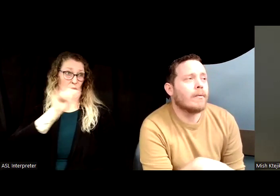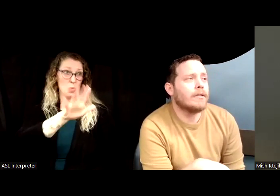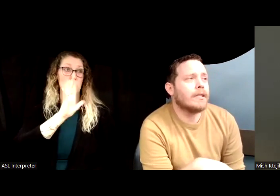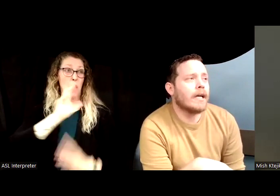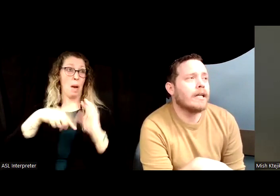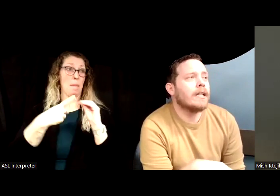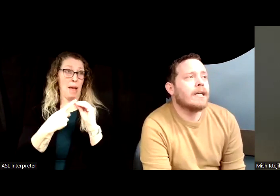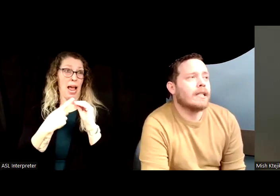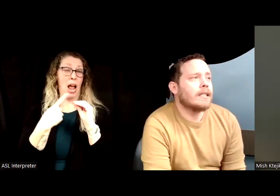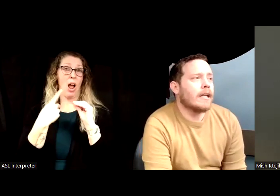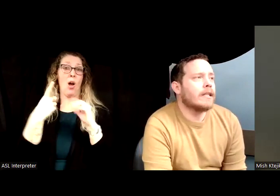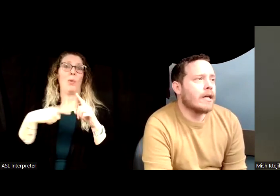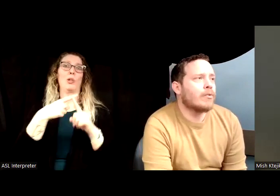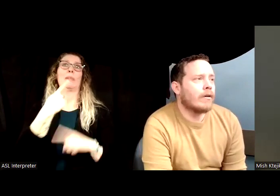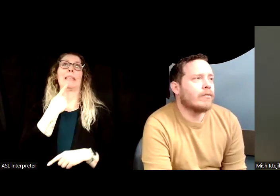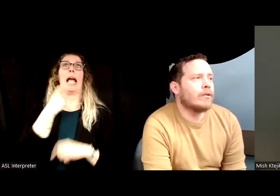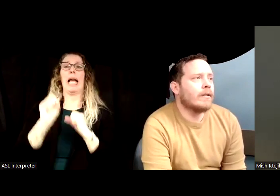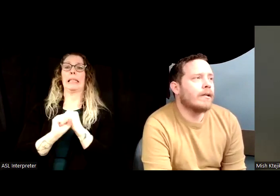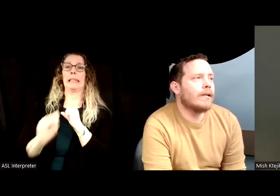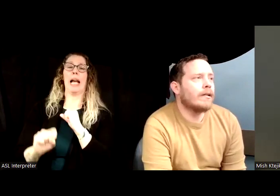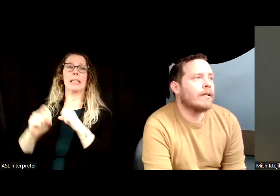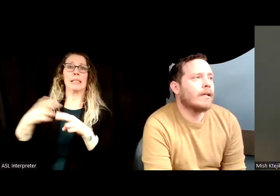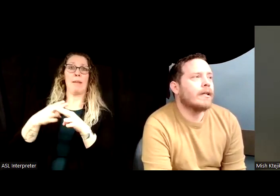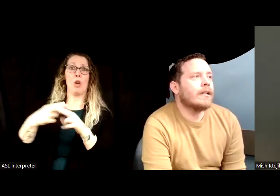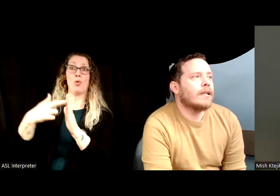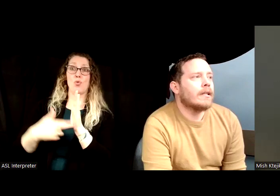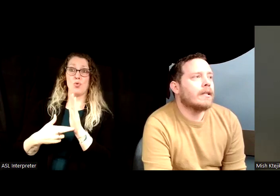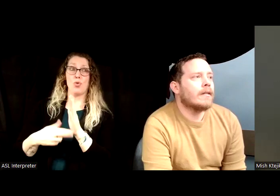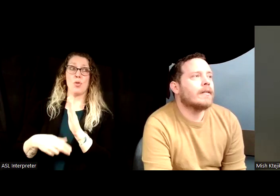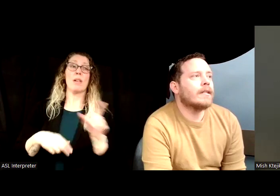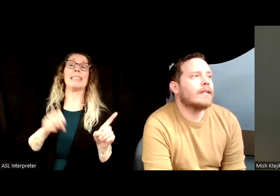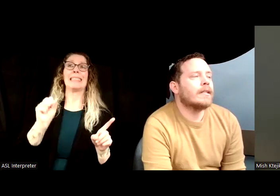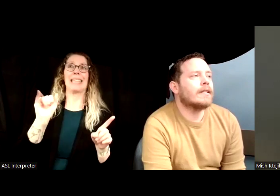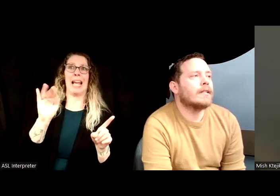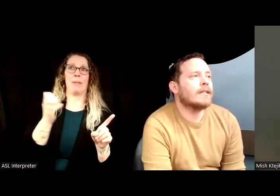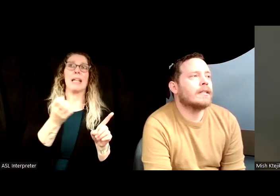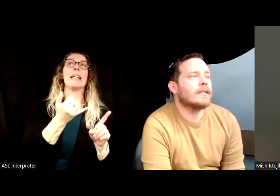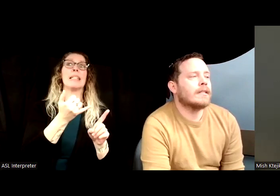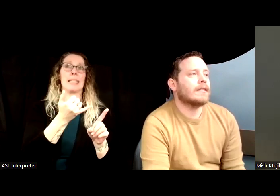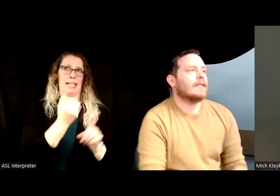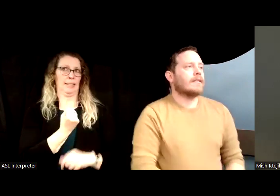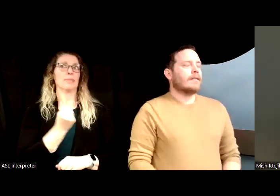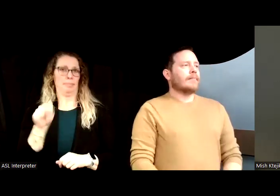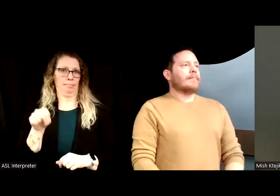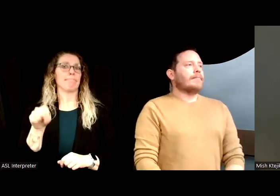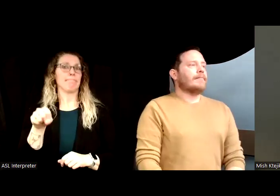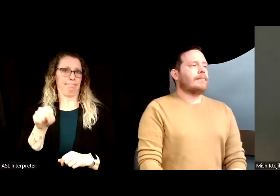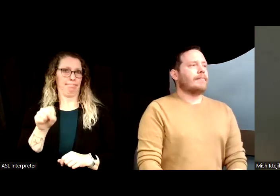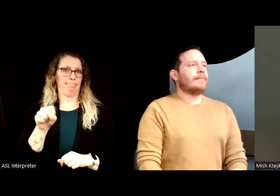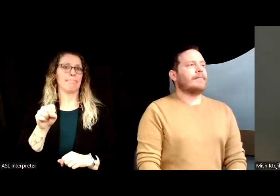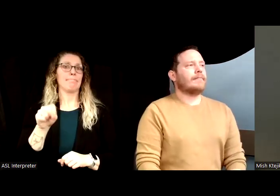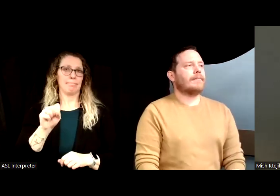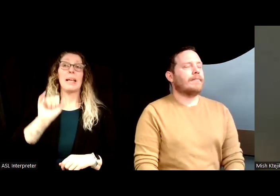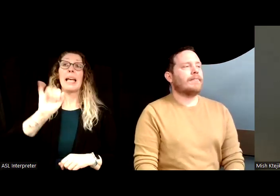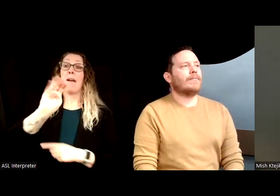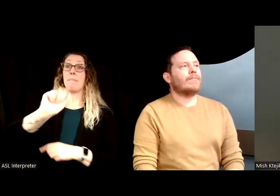talking about when you say extending the temporary rule? Yeah, this is Sammy. So yes, if you were to, on